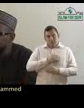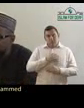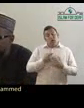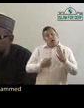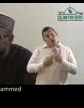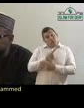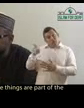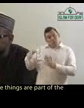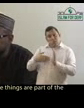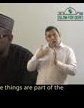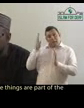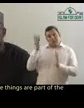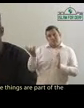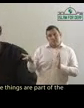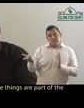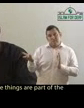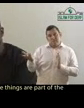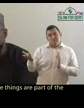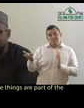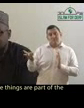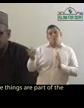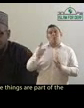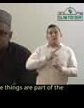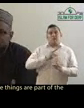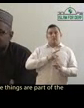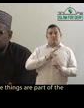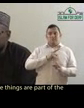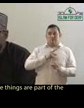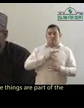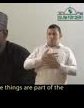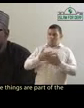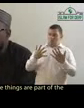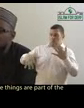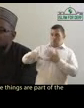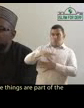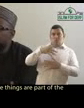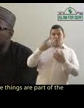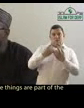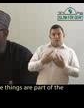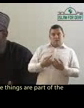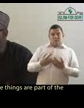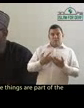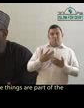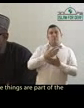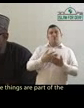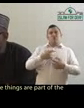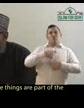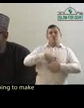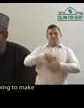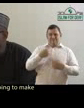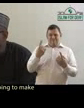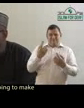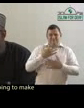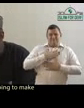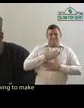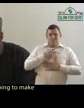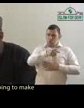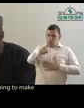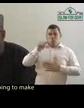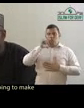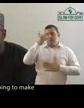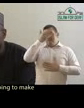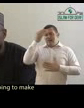to Prophet Muhammad. And that's because all of these things are part of the human experience. You're going